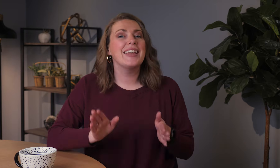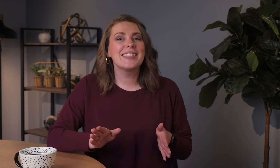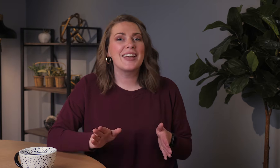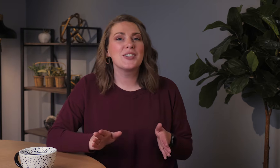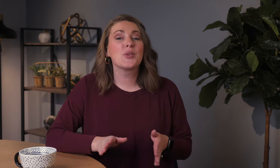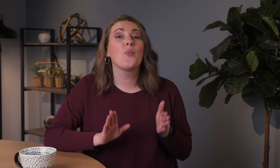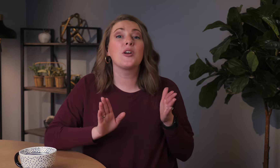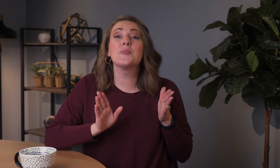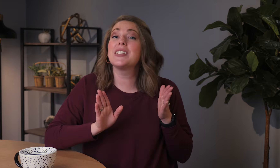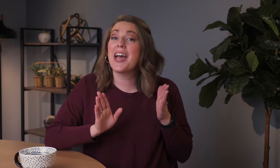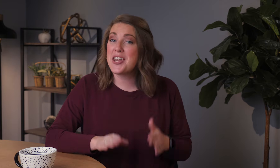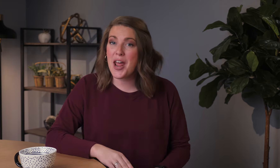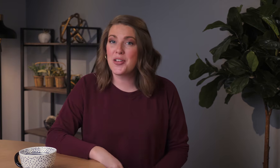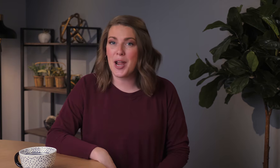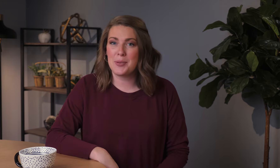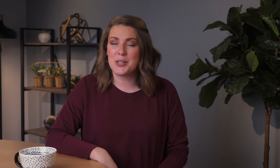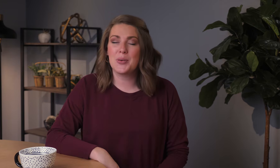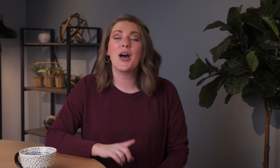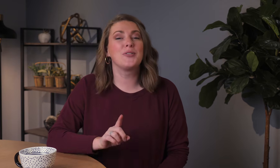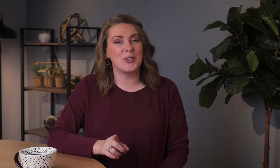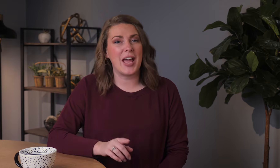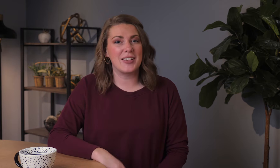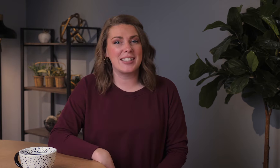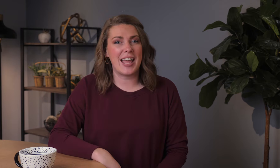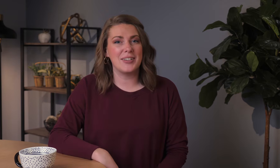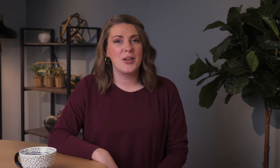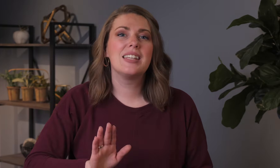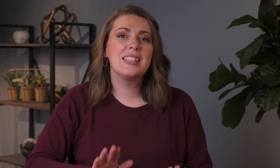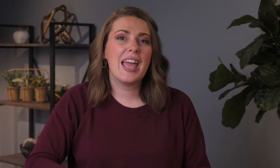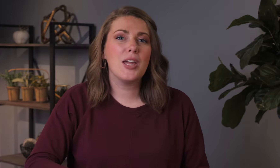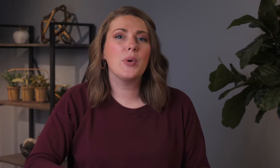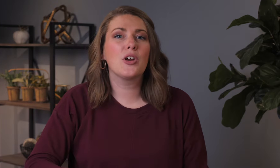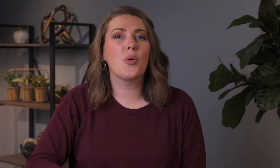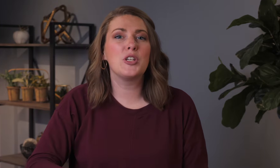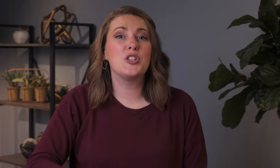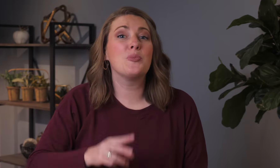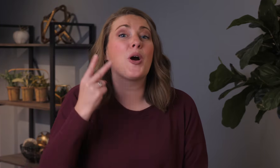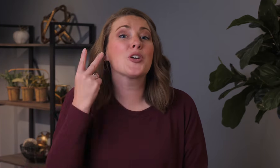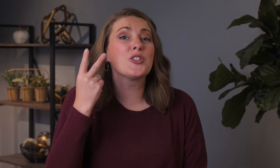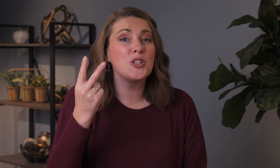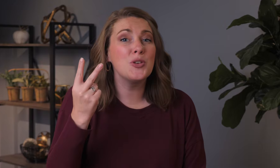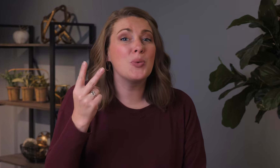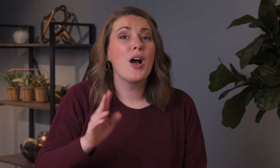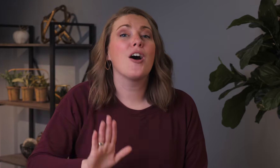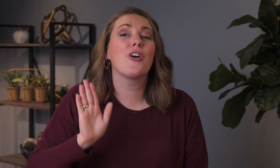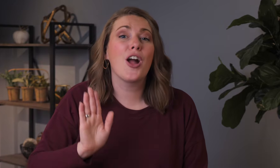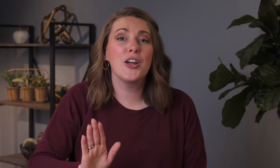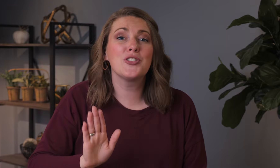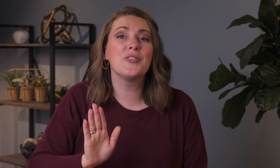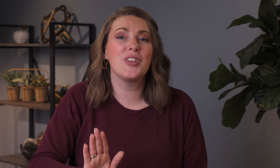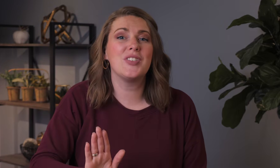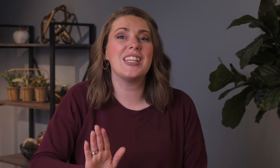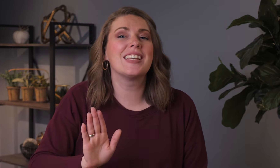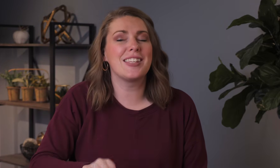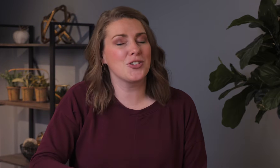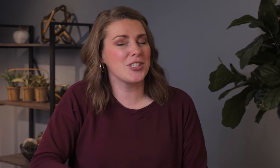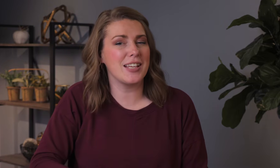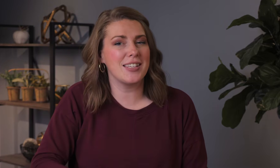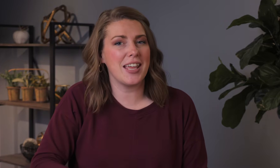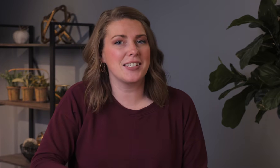Hey signers, welcome to yet another episode of Learn How to Sign. Today we are going to do part 2 of our 150 essential signs in